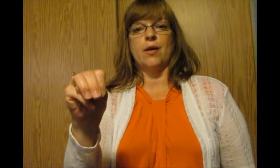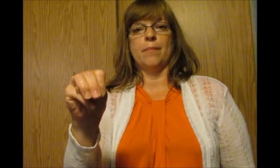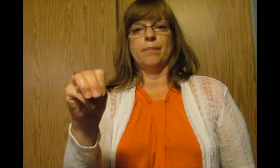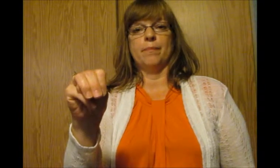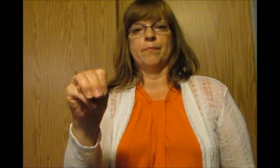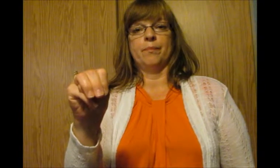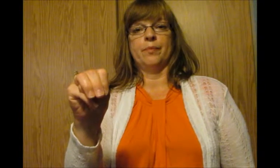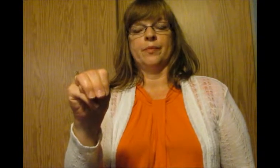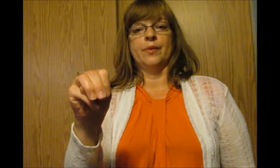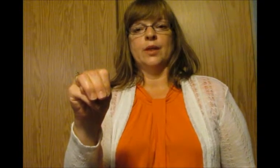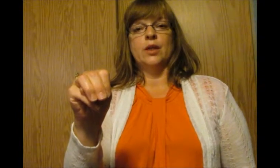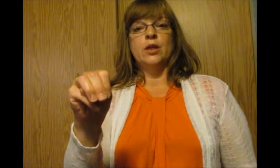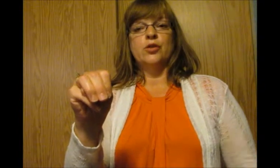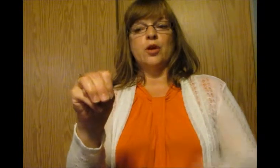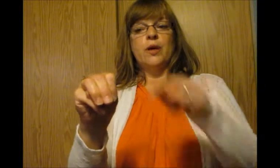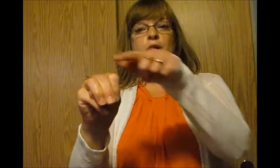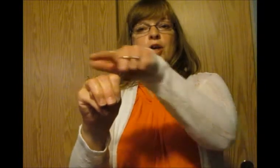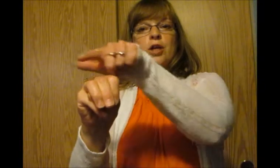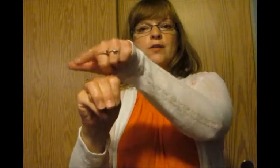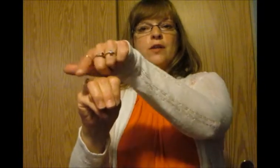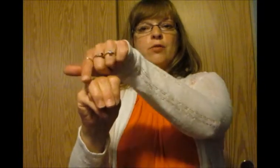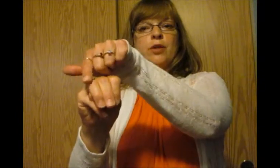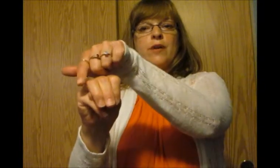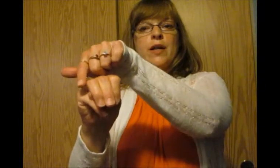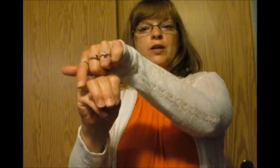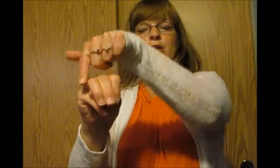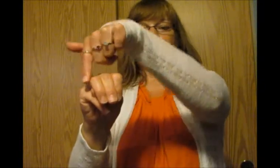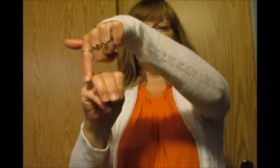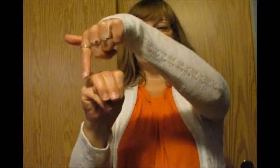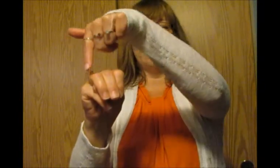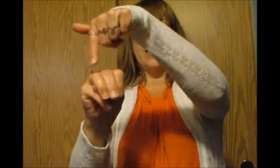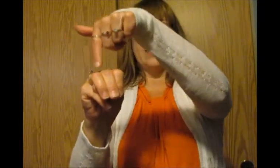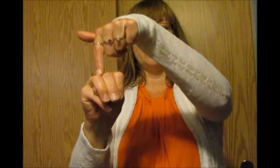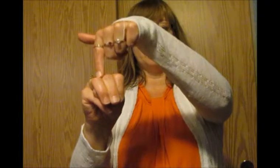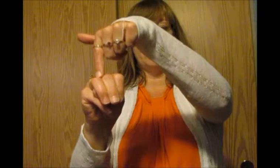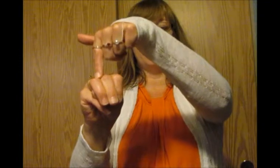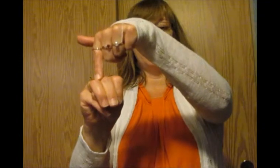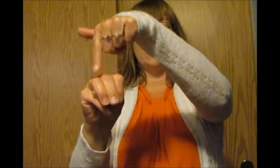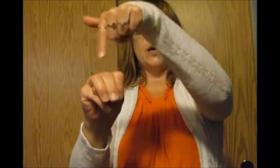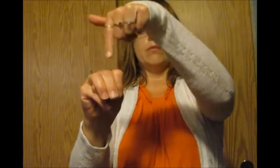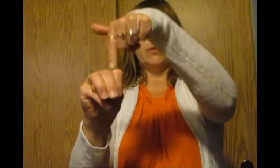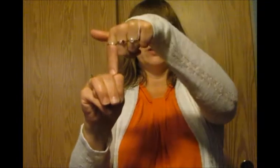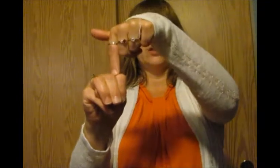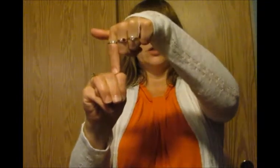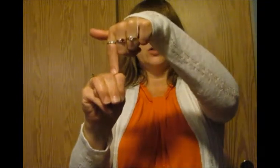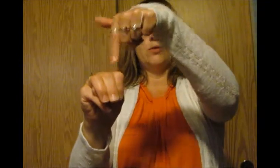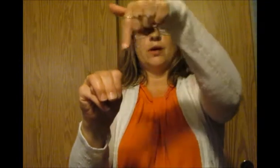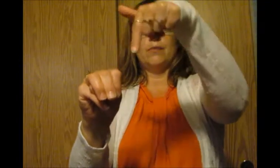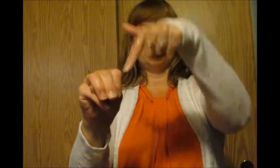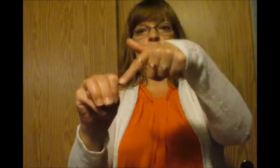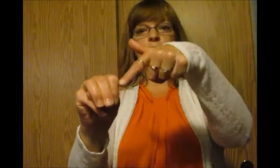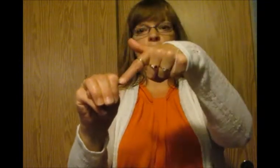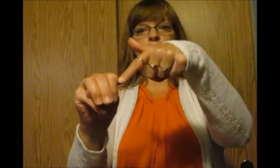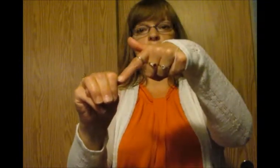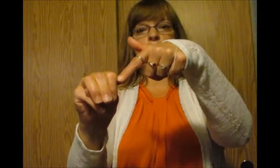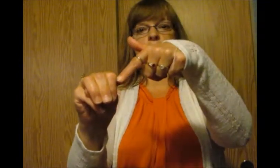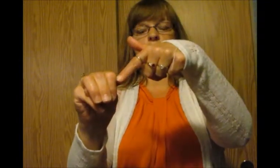thumb. So in cursive, when you're writing cursive M, you have 1 hump, 2 humps, 3